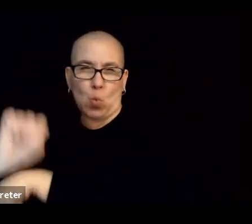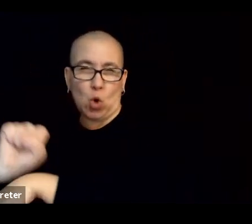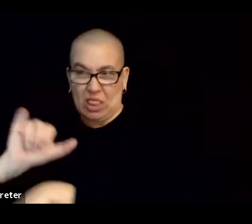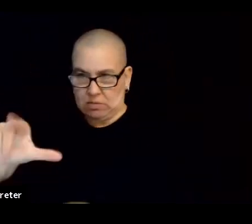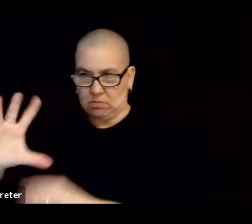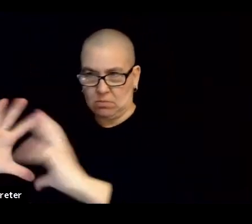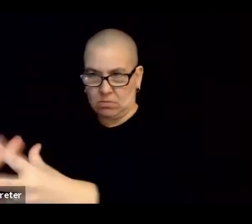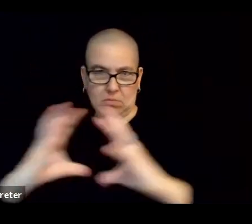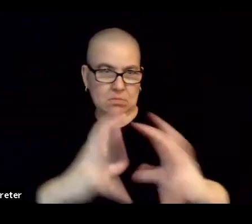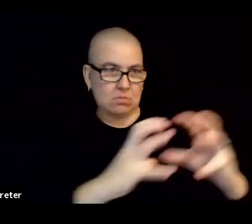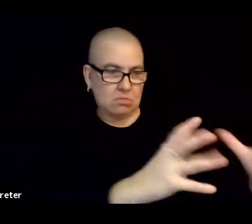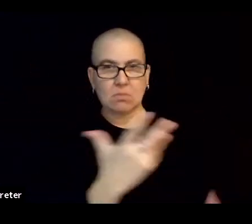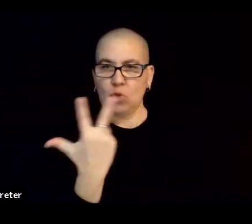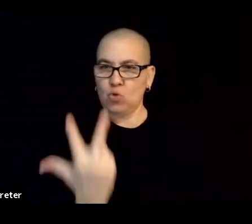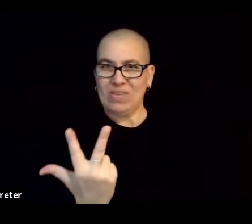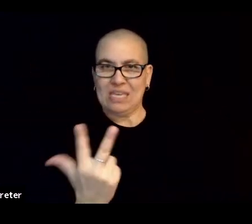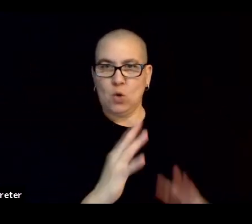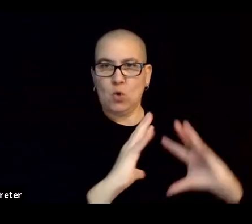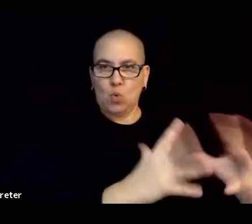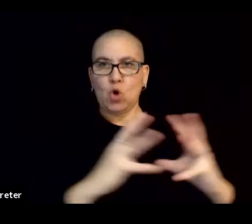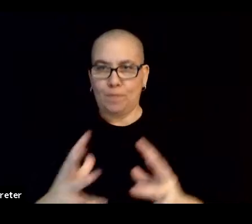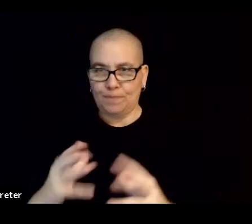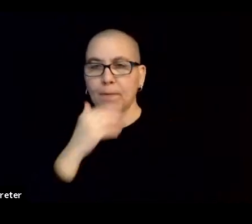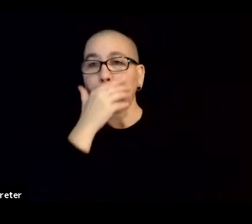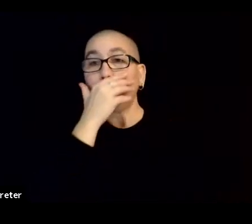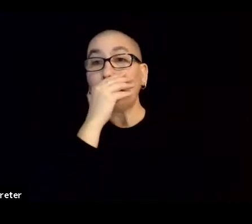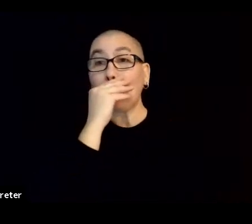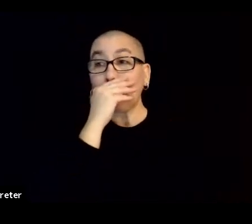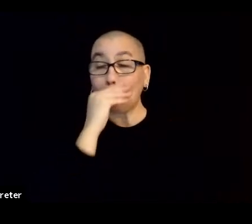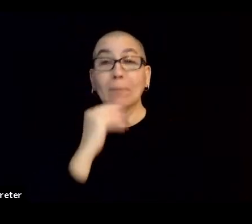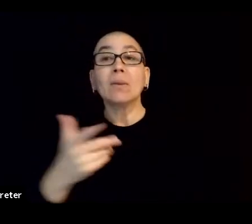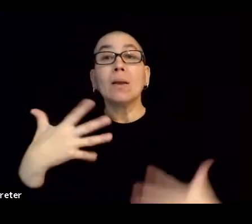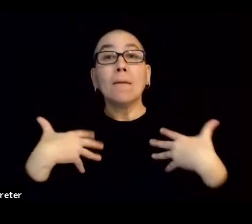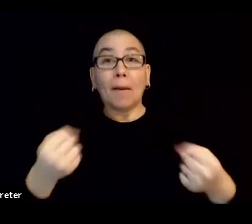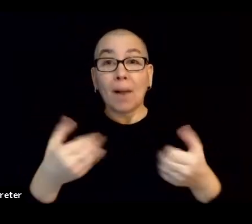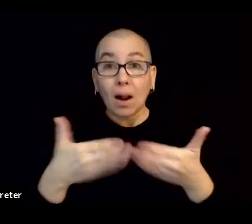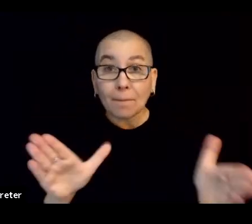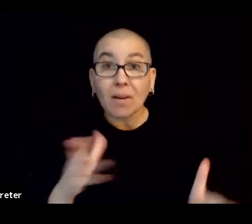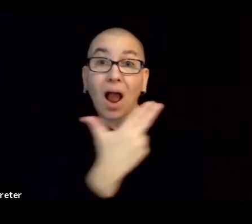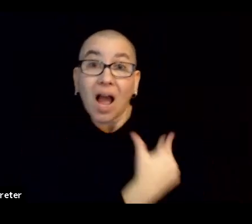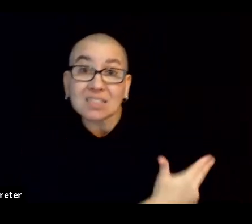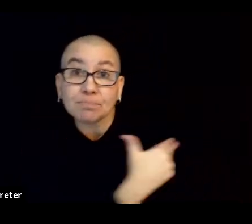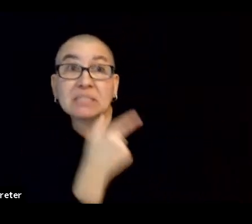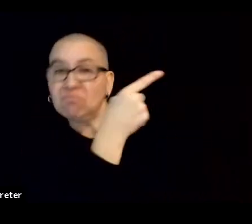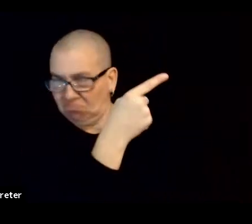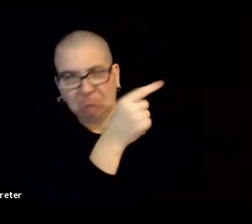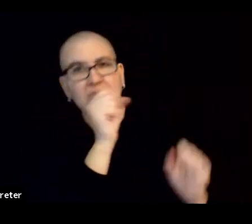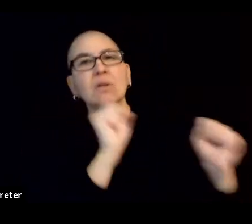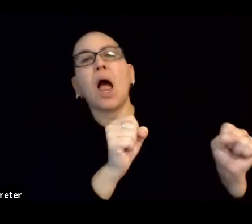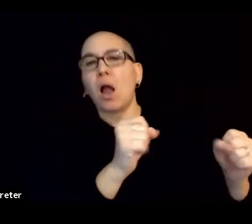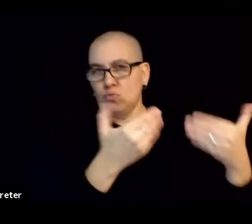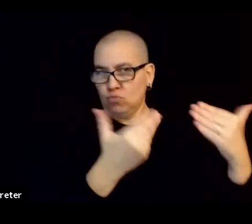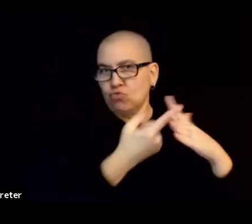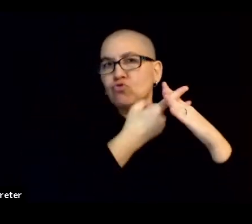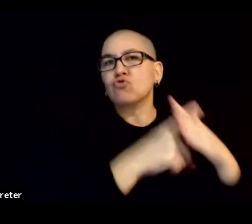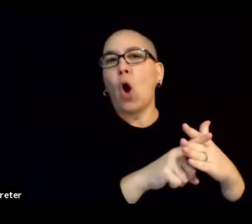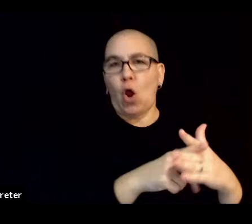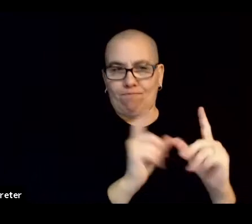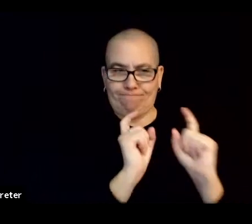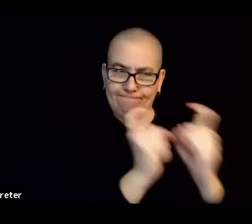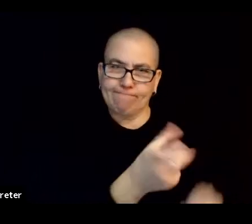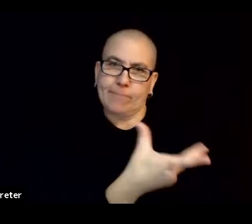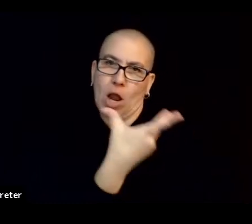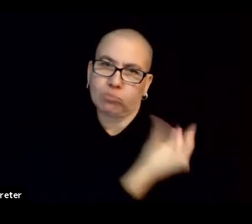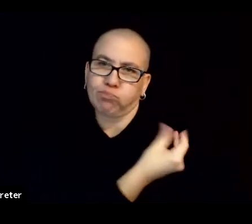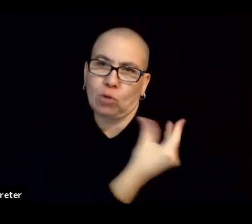healthcare systems, local public health, et cetera, could begin to vaccinate Minnesotans 65 and up if they had available vaccine to